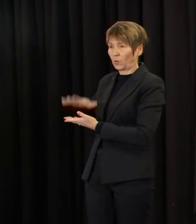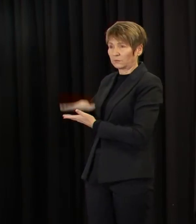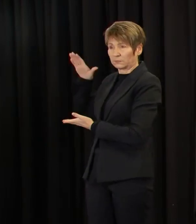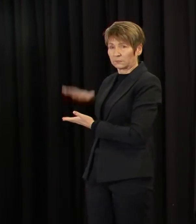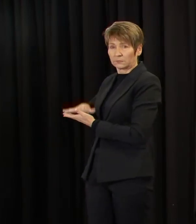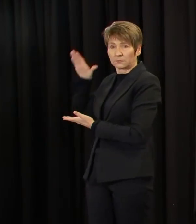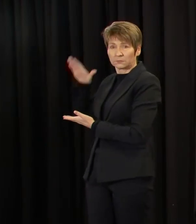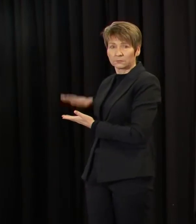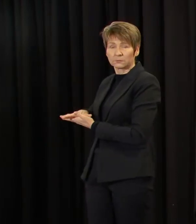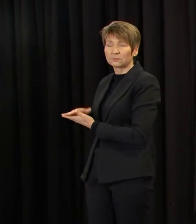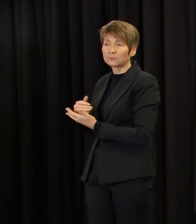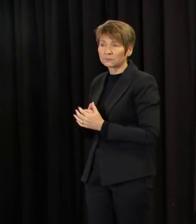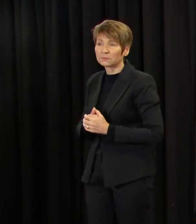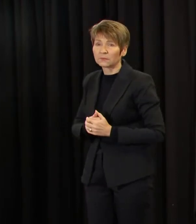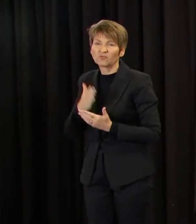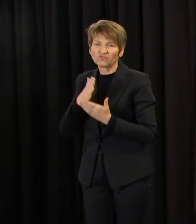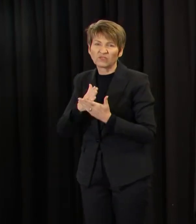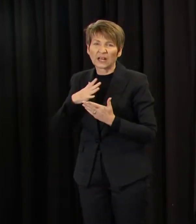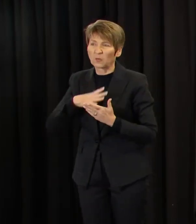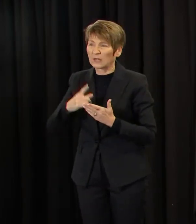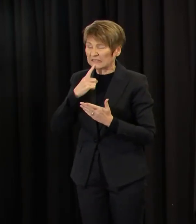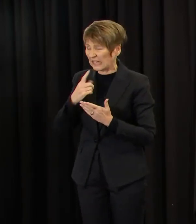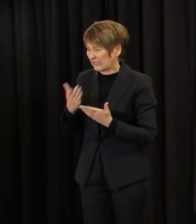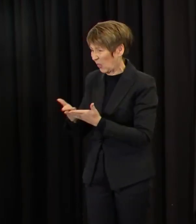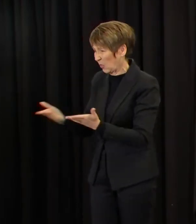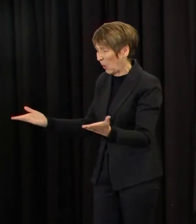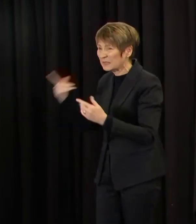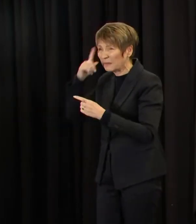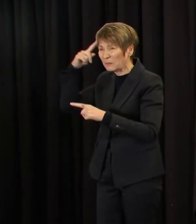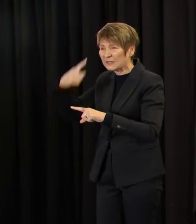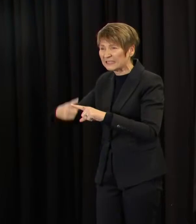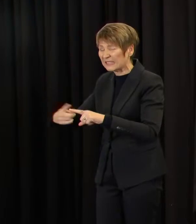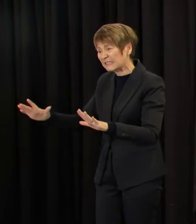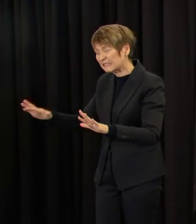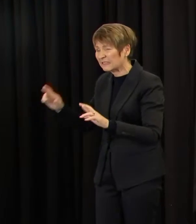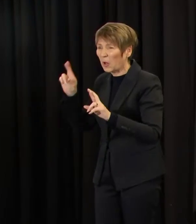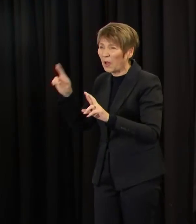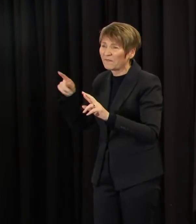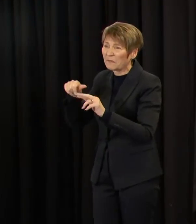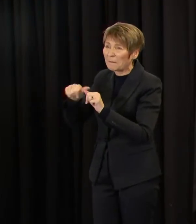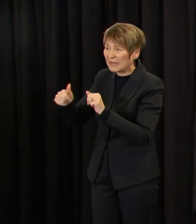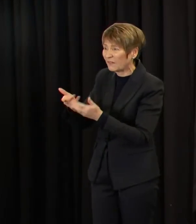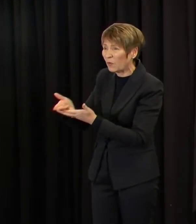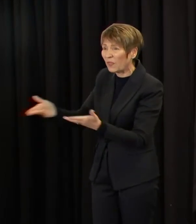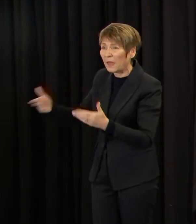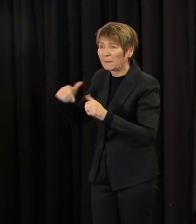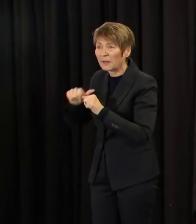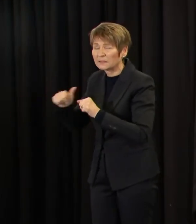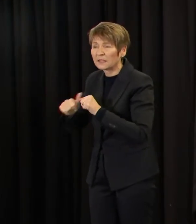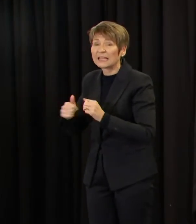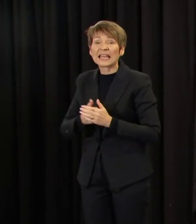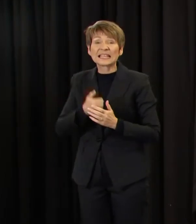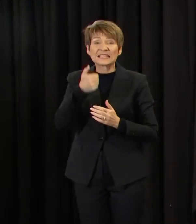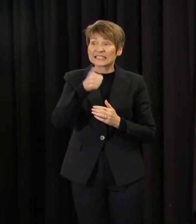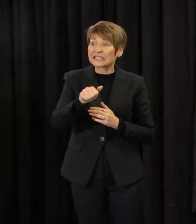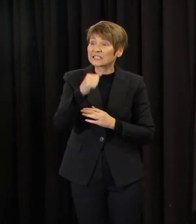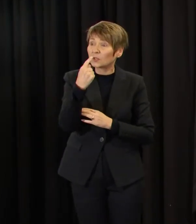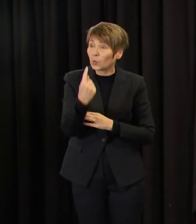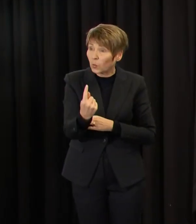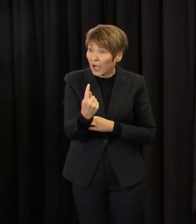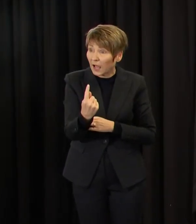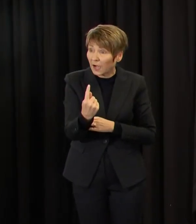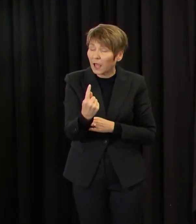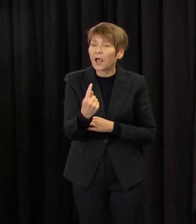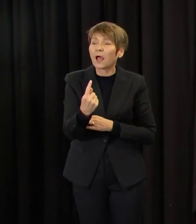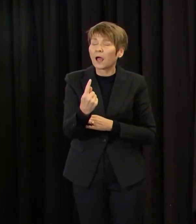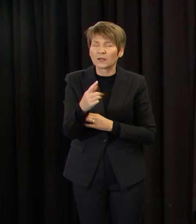coronavirus here in Victoria and indeed across Australia. Of the cases today, 61 of the 92 cases, 61 are clearly